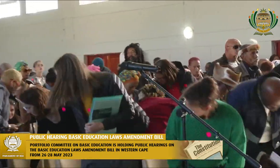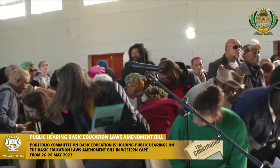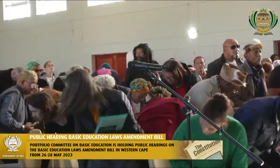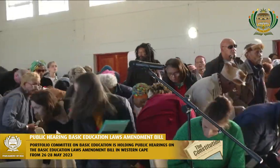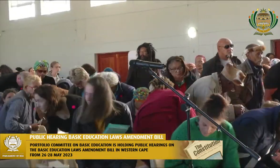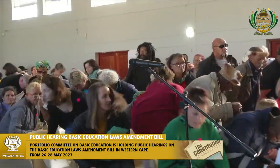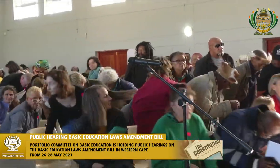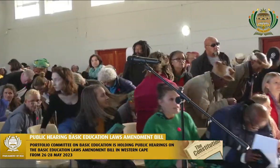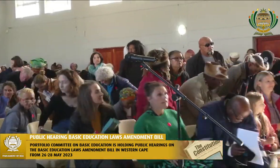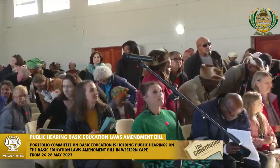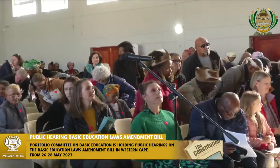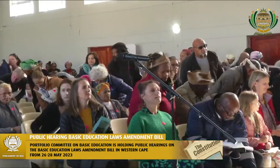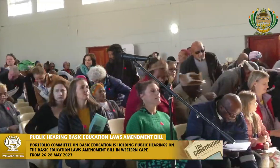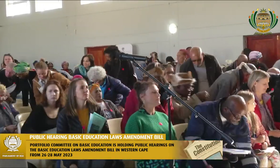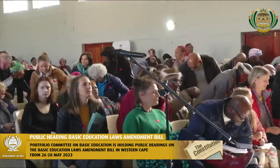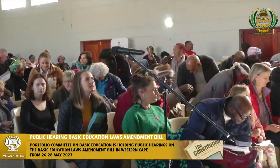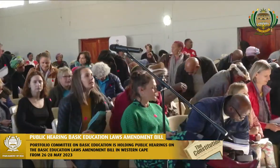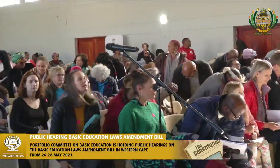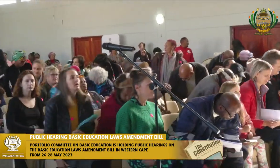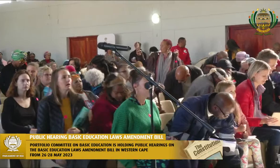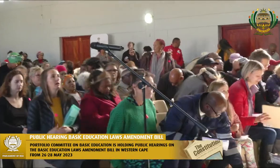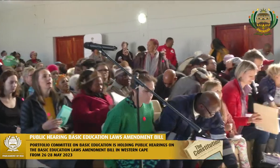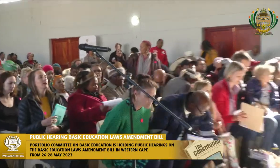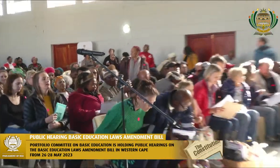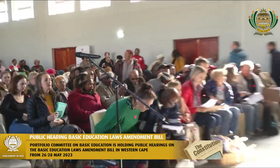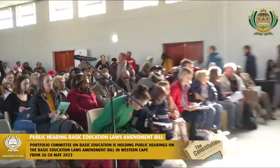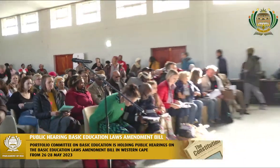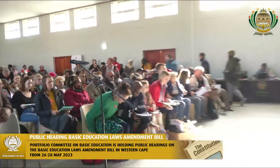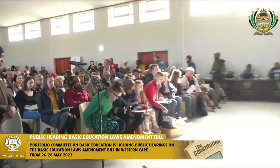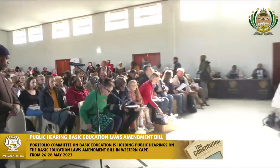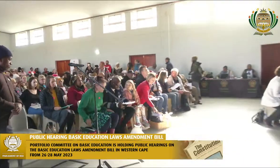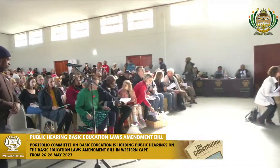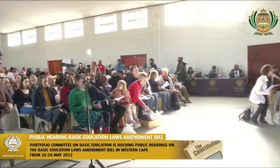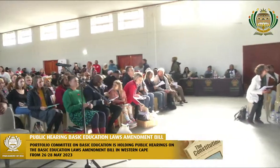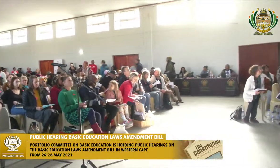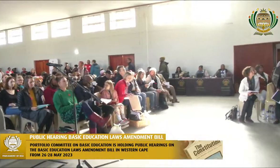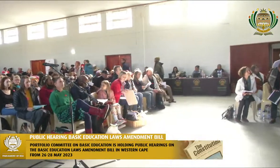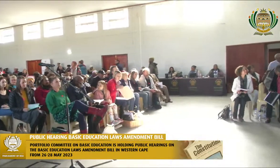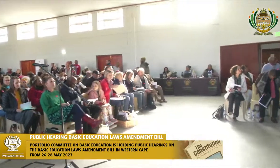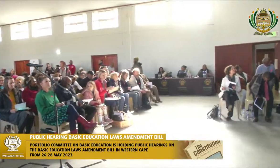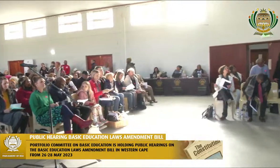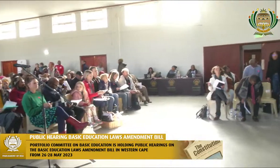Thank you so much. Thank you. Thank you very much.